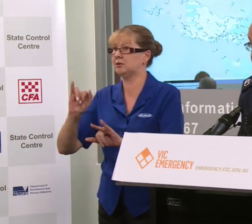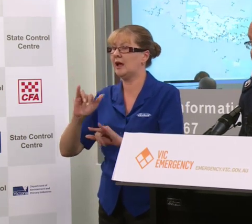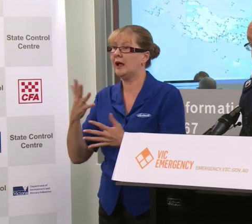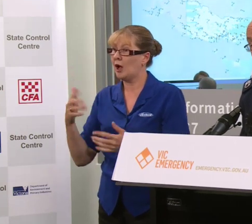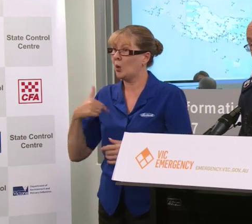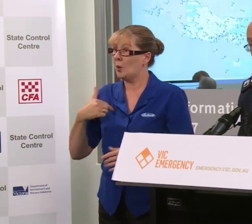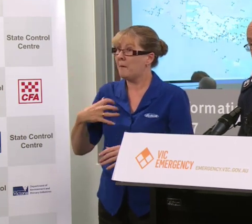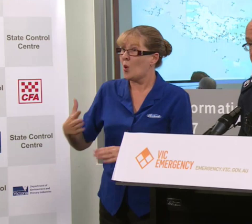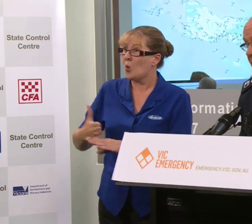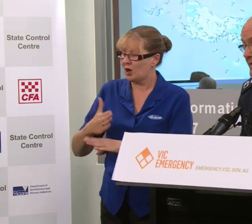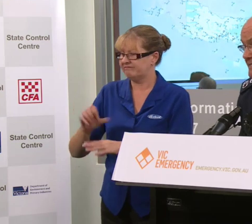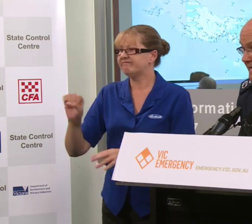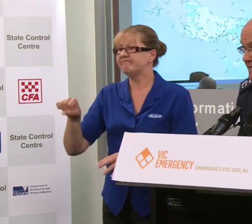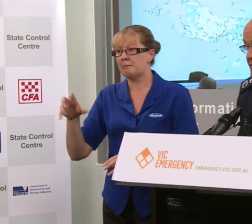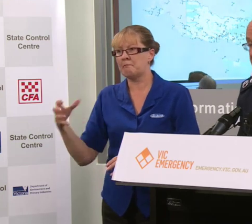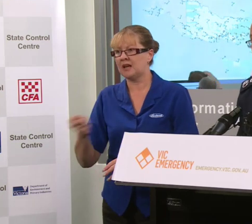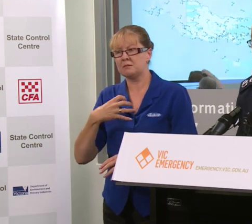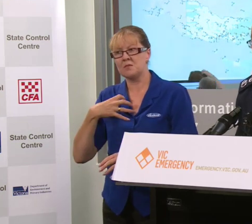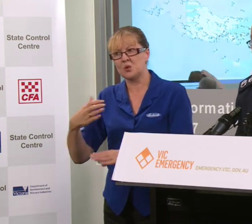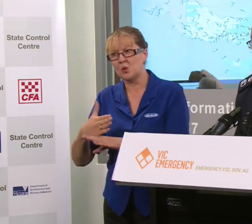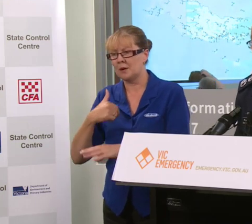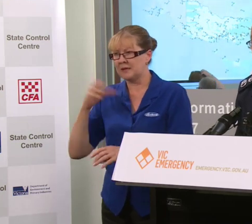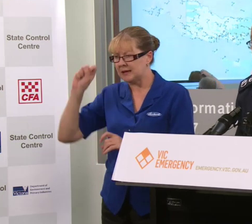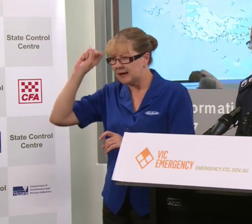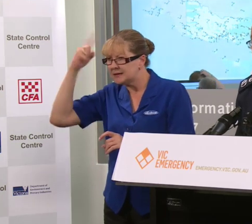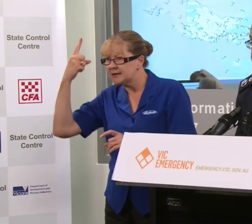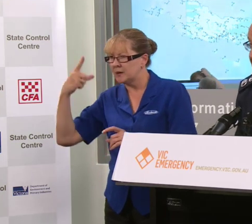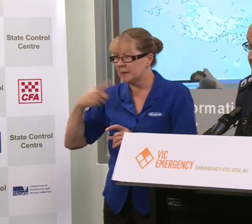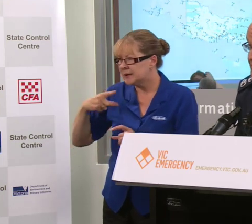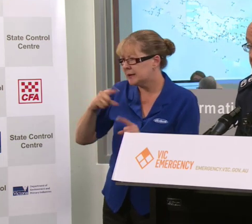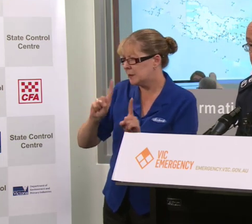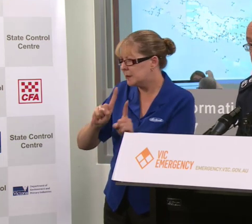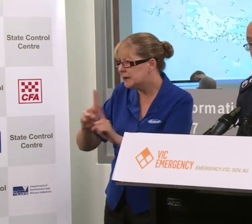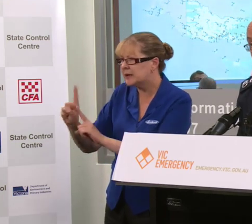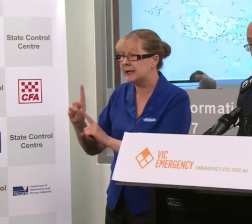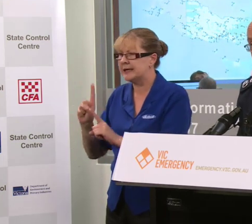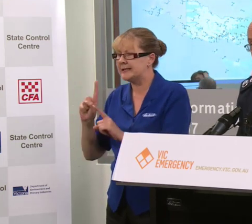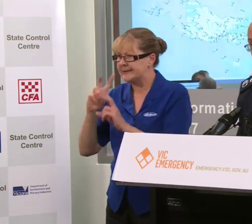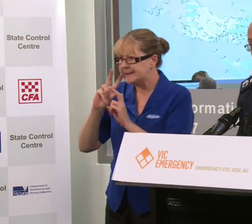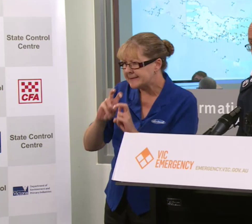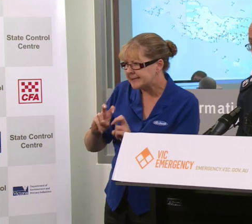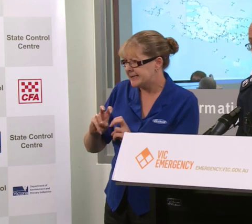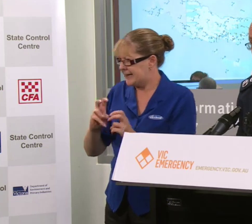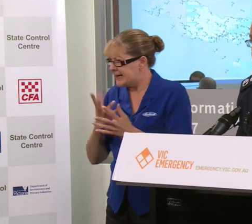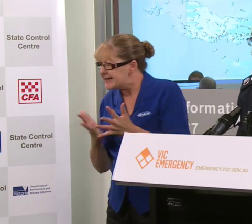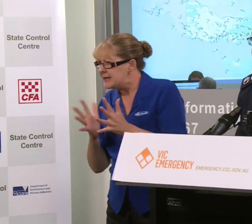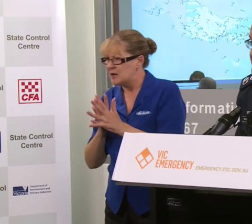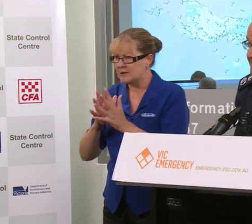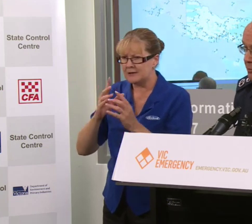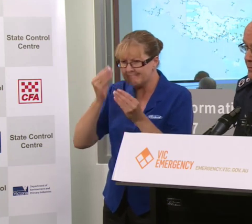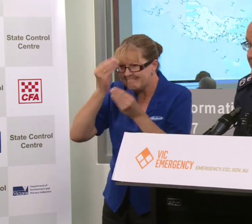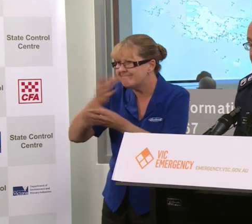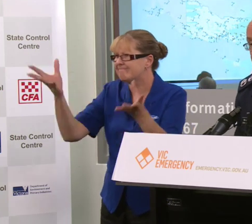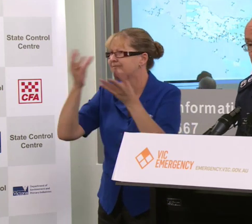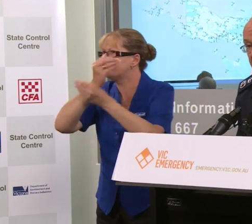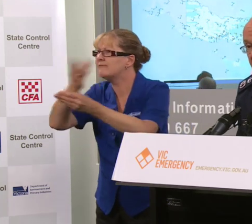course there is. We need to understand the issue. We need to understand the issue better. We need to keep the community best